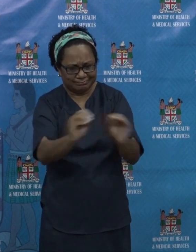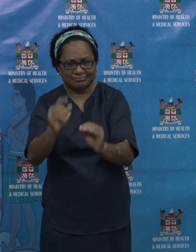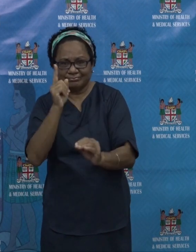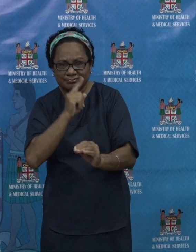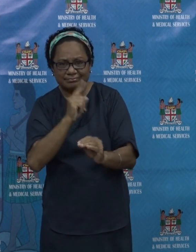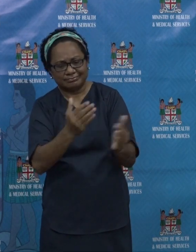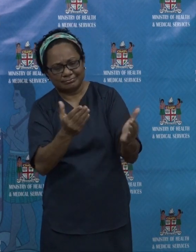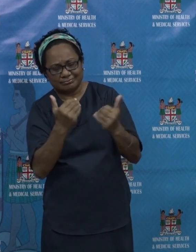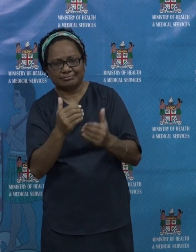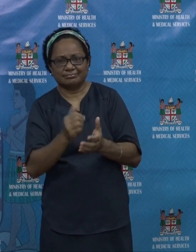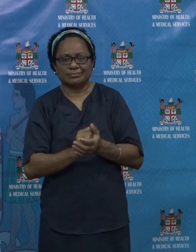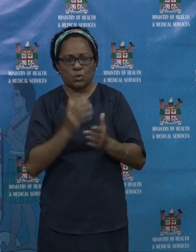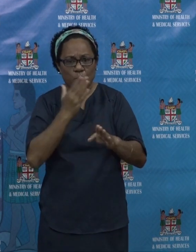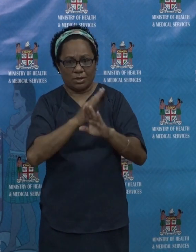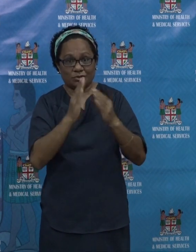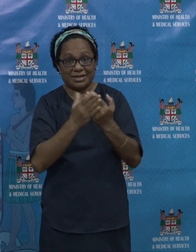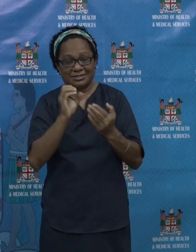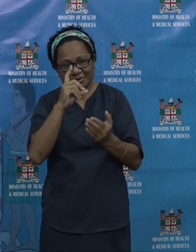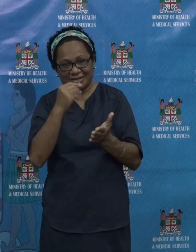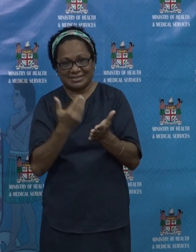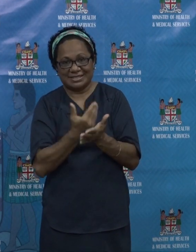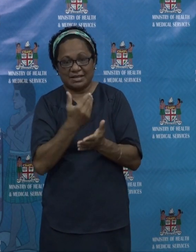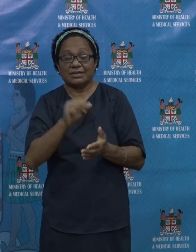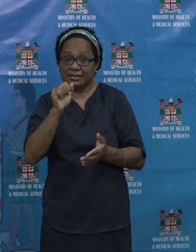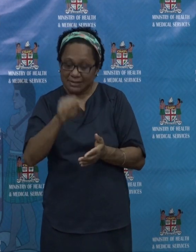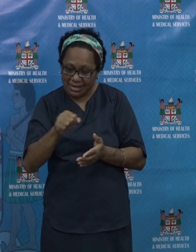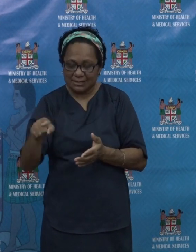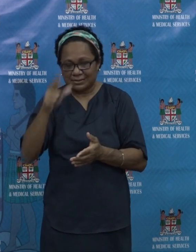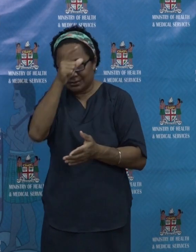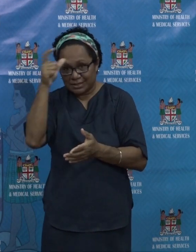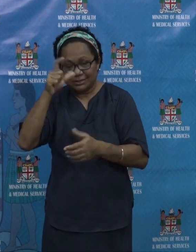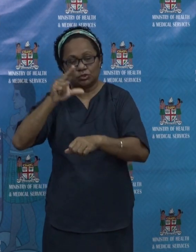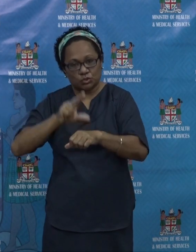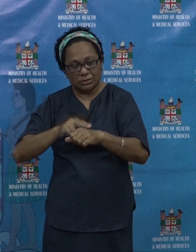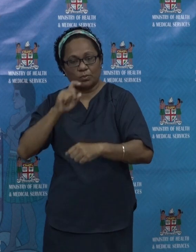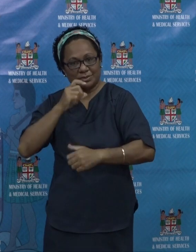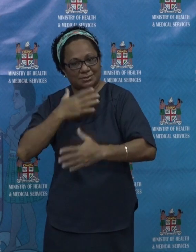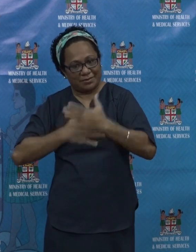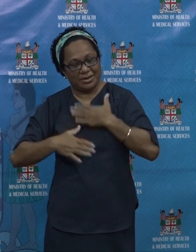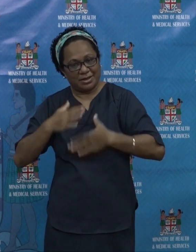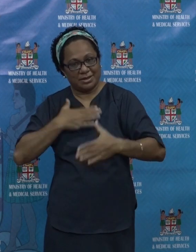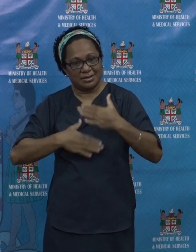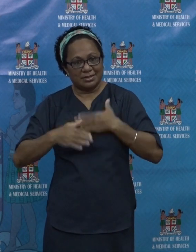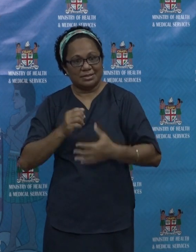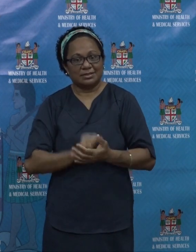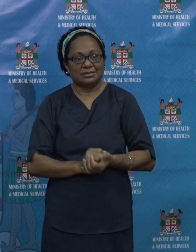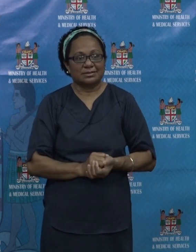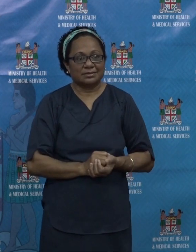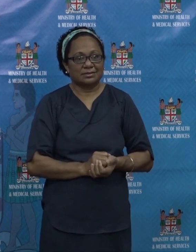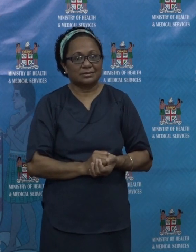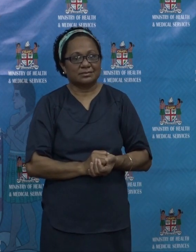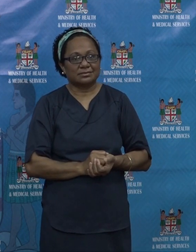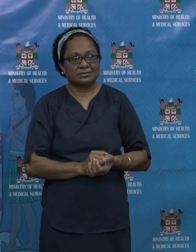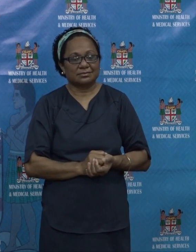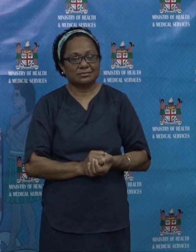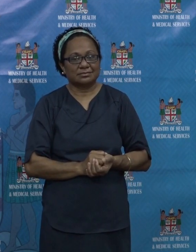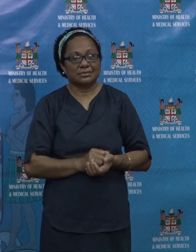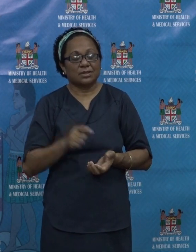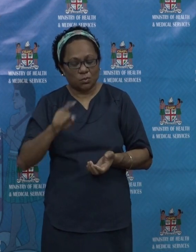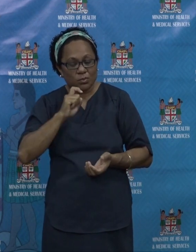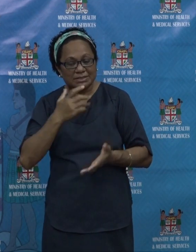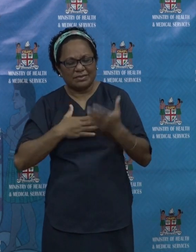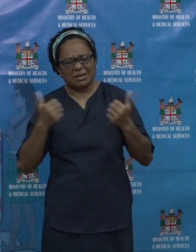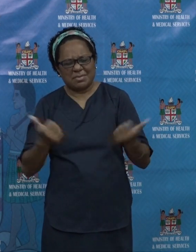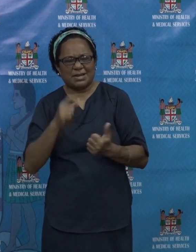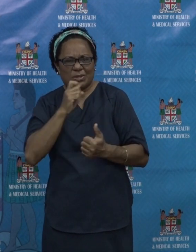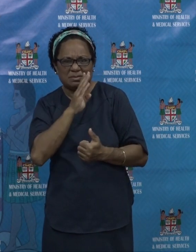This virus has and will continue to affect our healthcare workers from community transmission and through the course of their duties. We